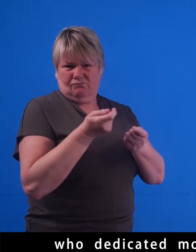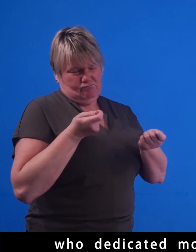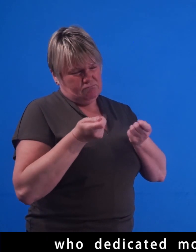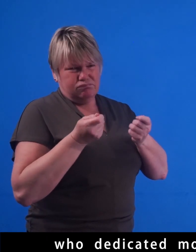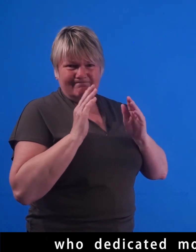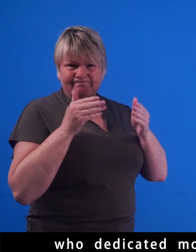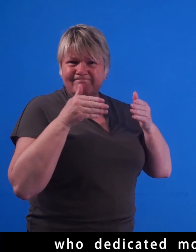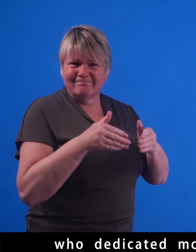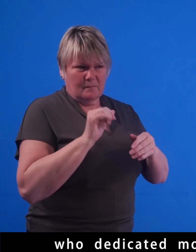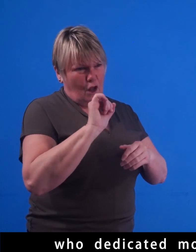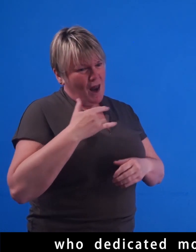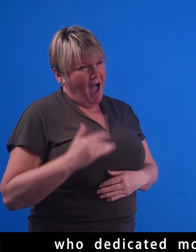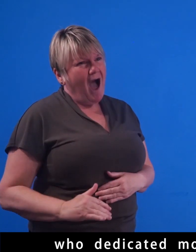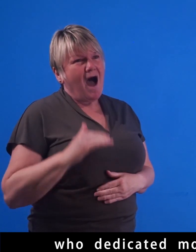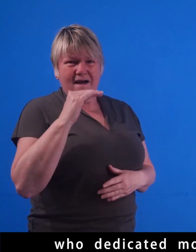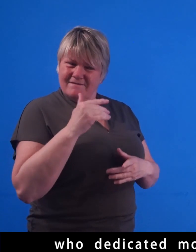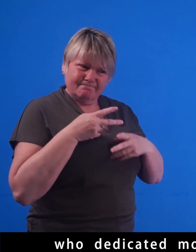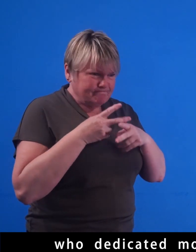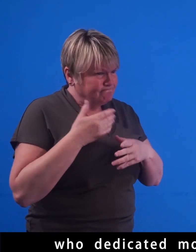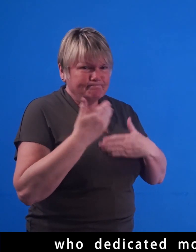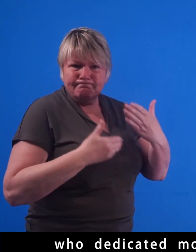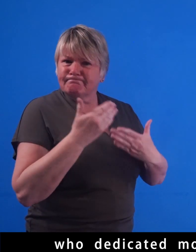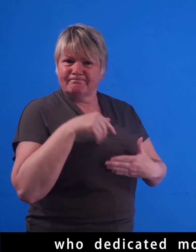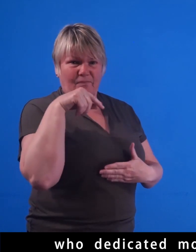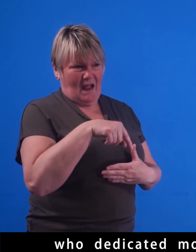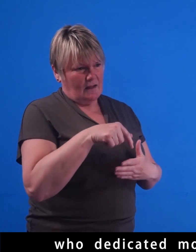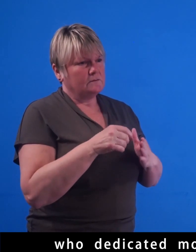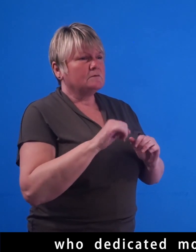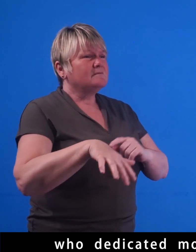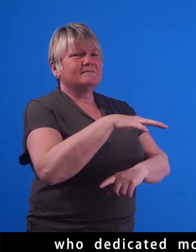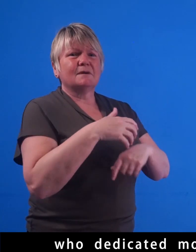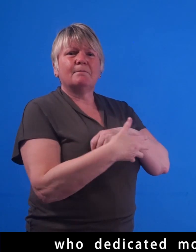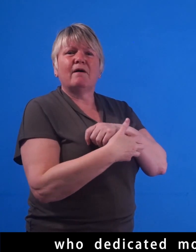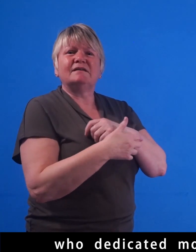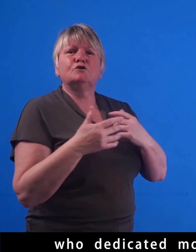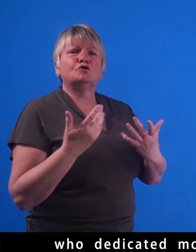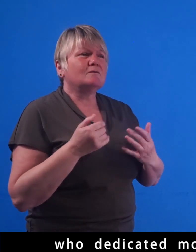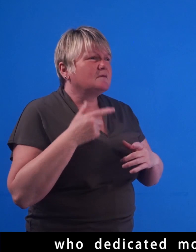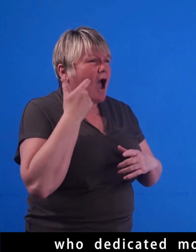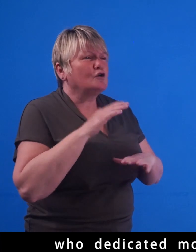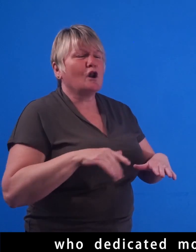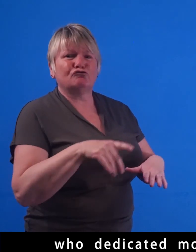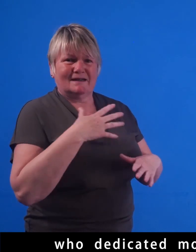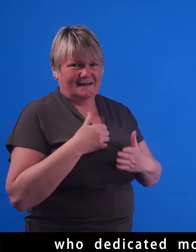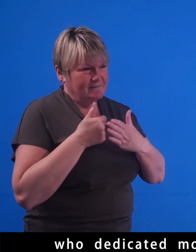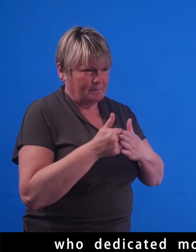Who dedicated most of her life to improving conditions for young children in this area.